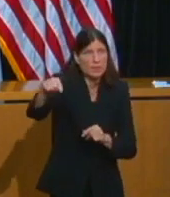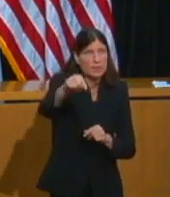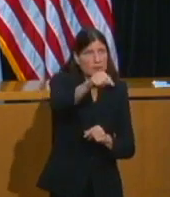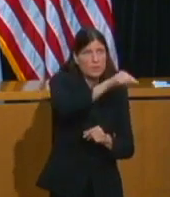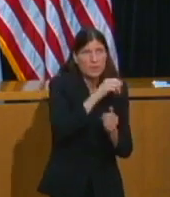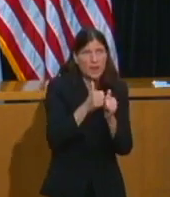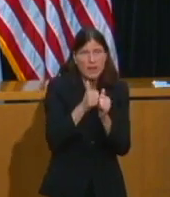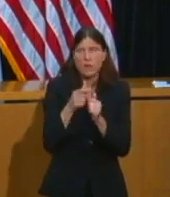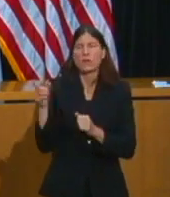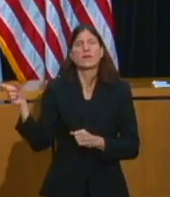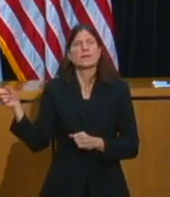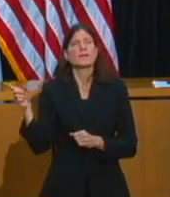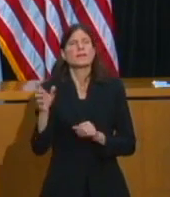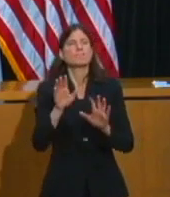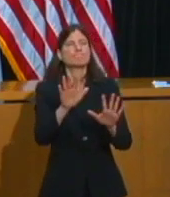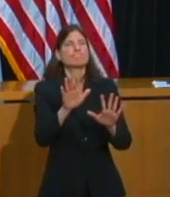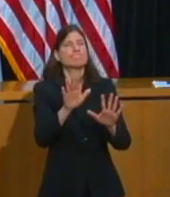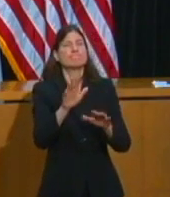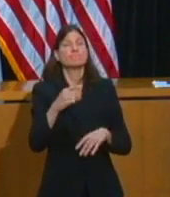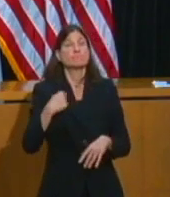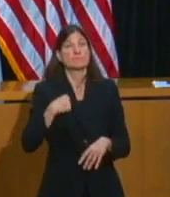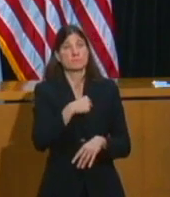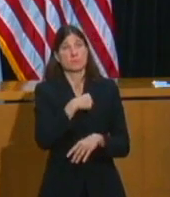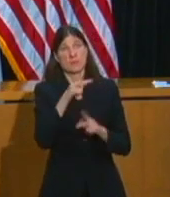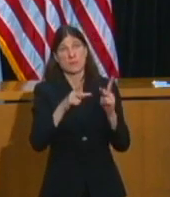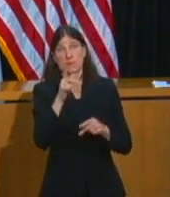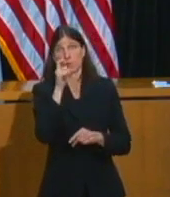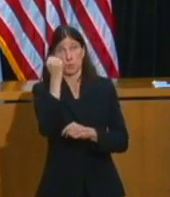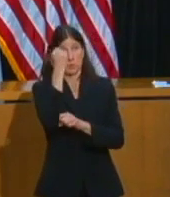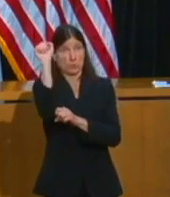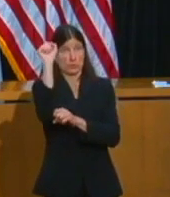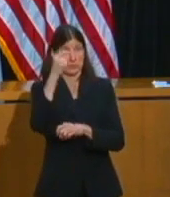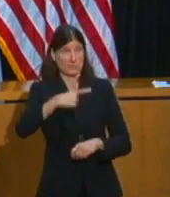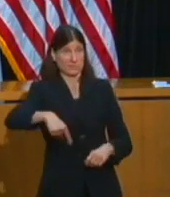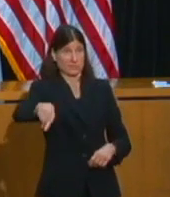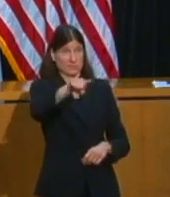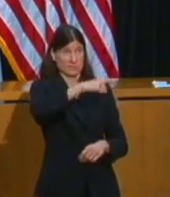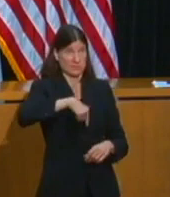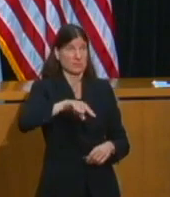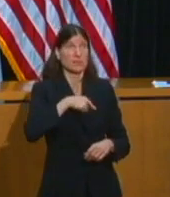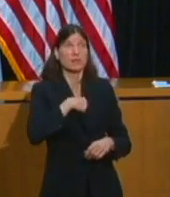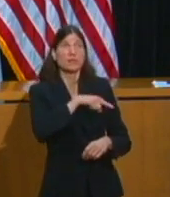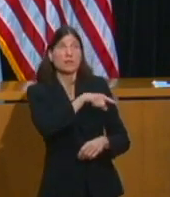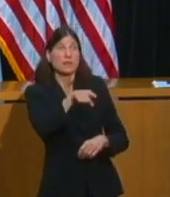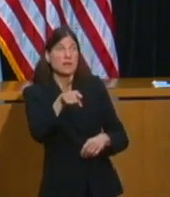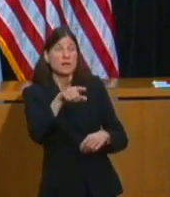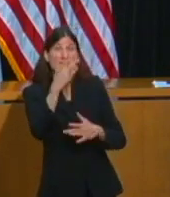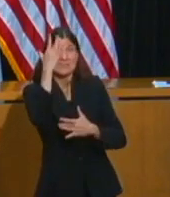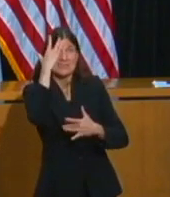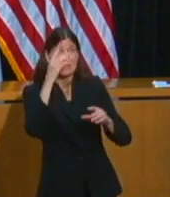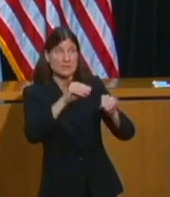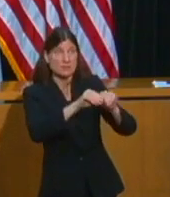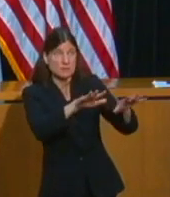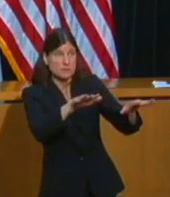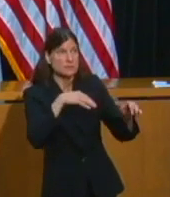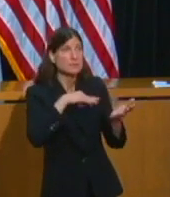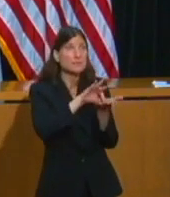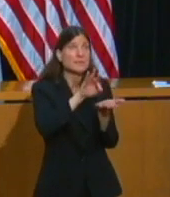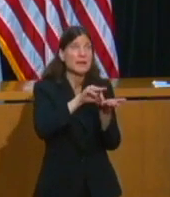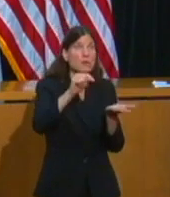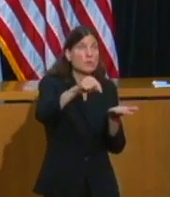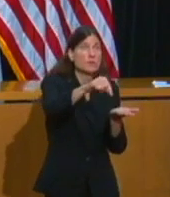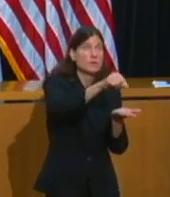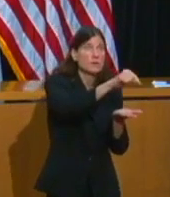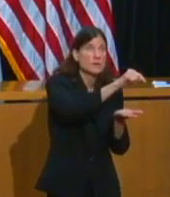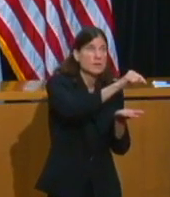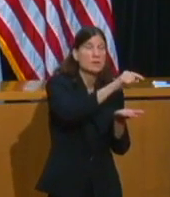we believe are the most important indicators around both spread generally and around the healthcare's ability